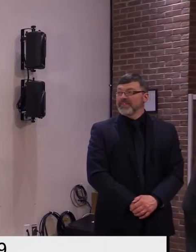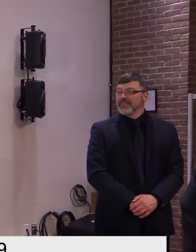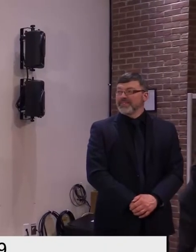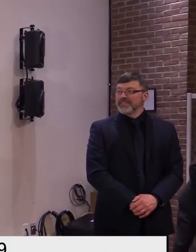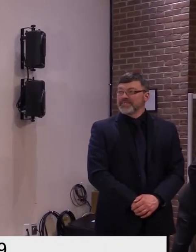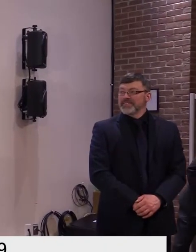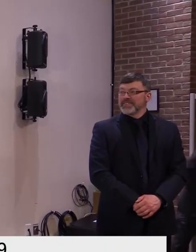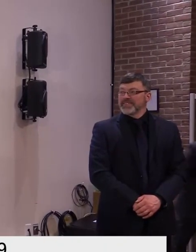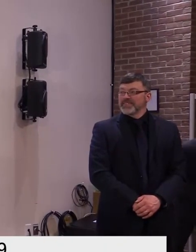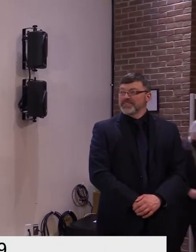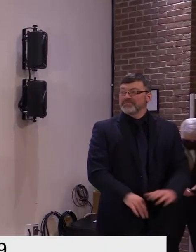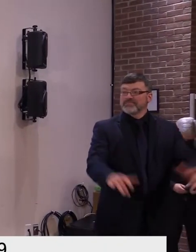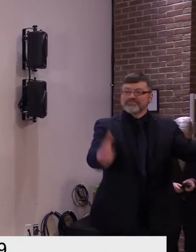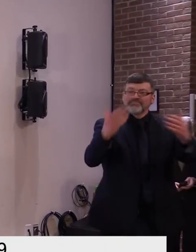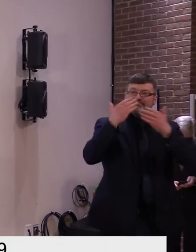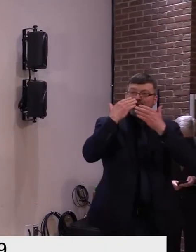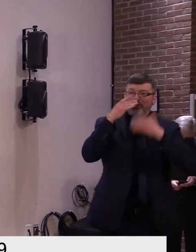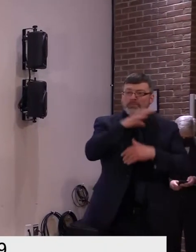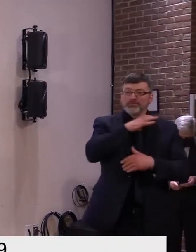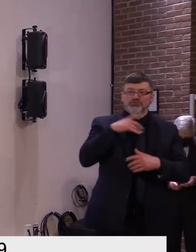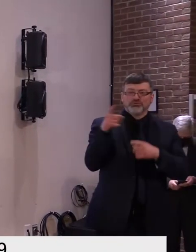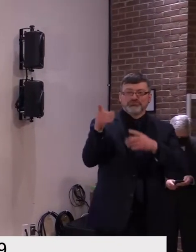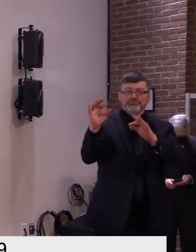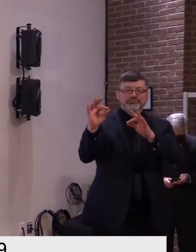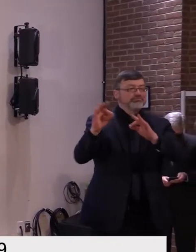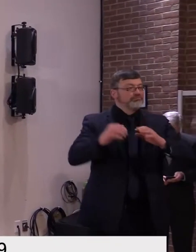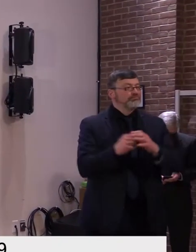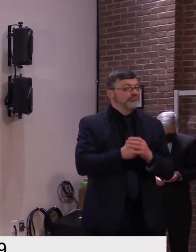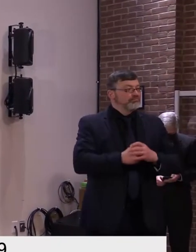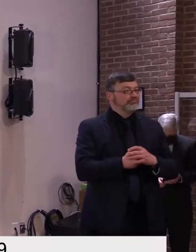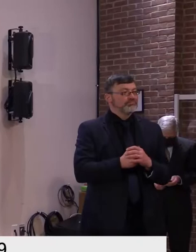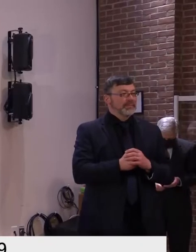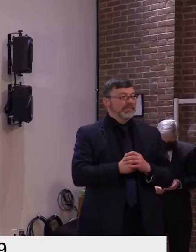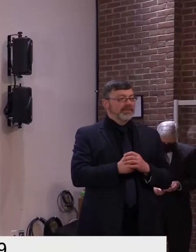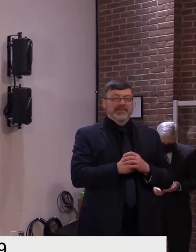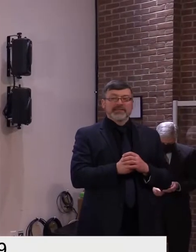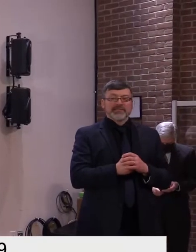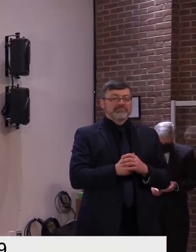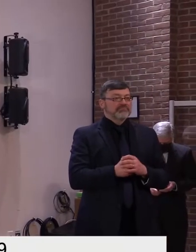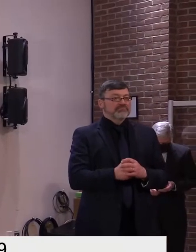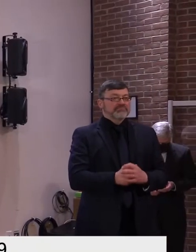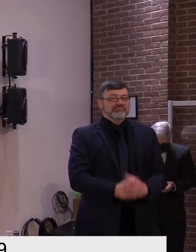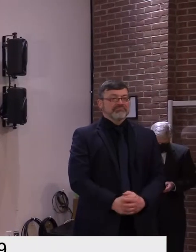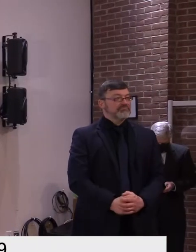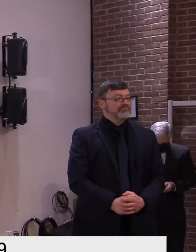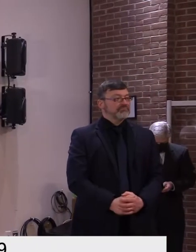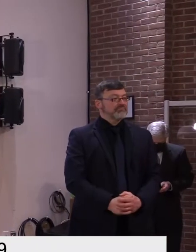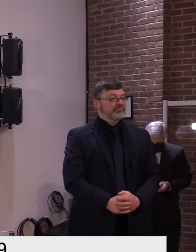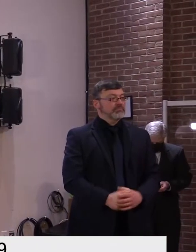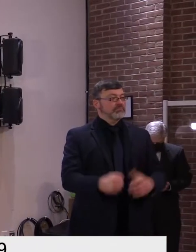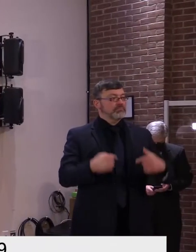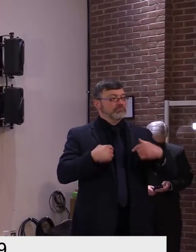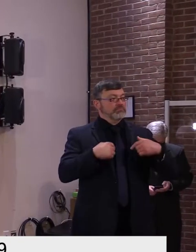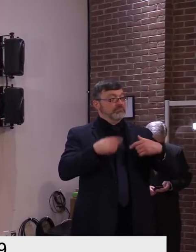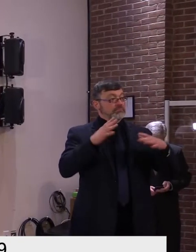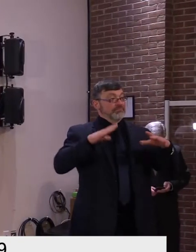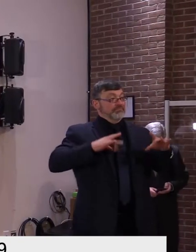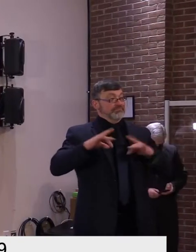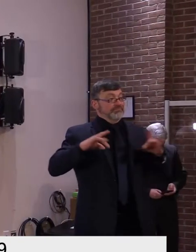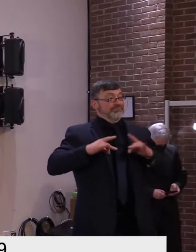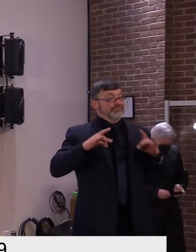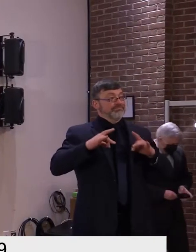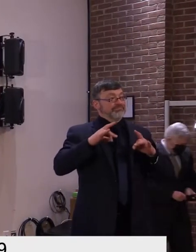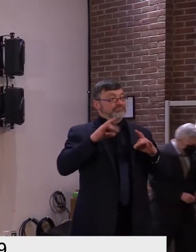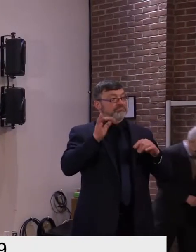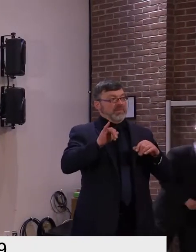Thank you, Commissioner Pichak. Our cases do indeed continue to be reported in a